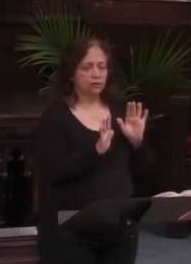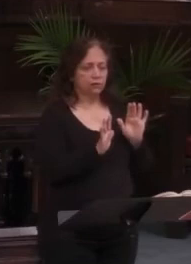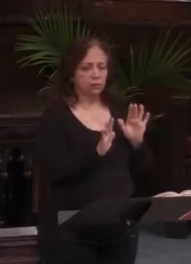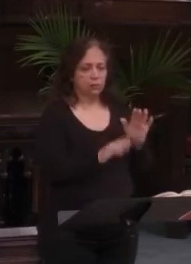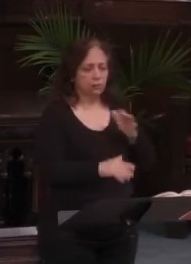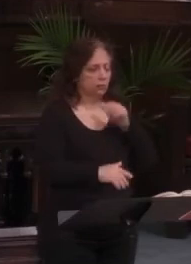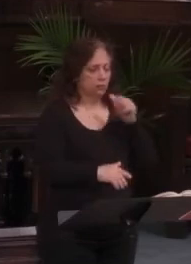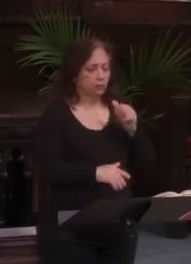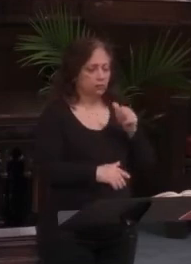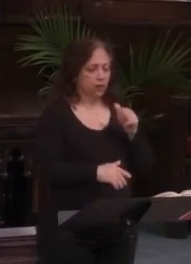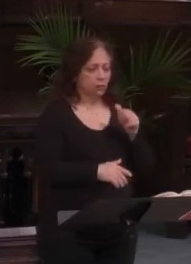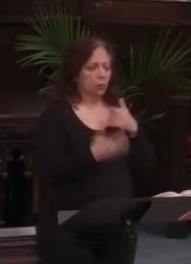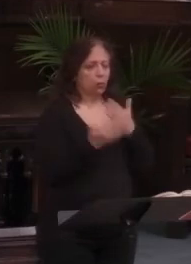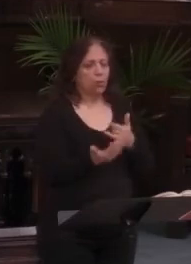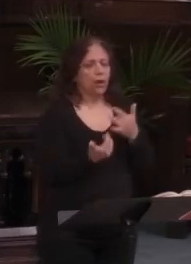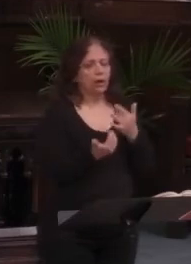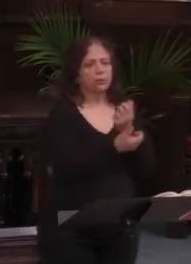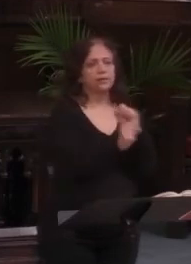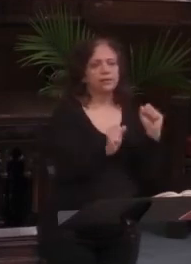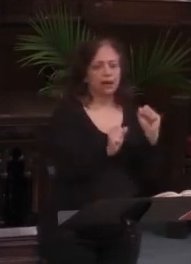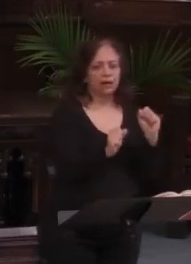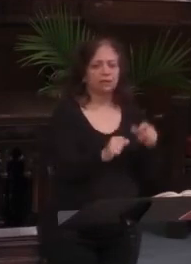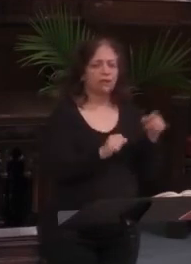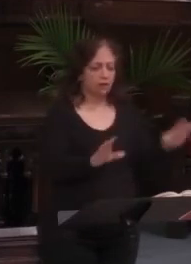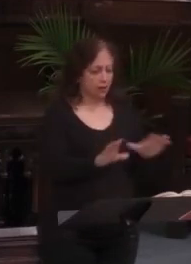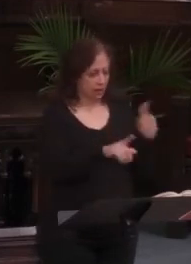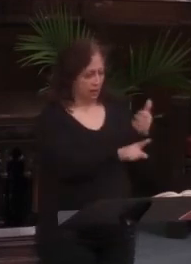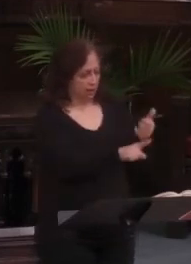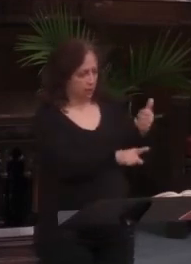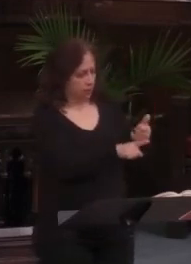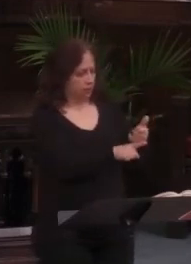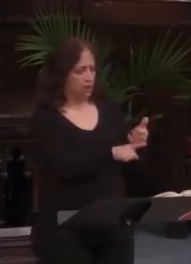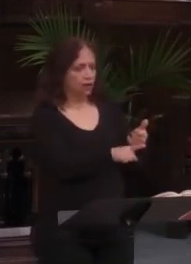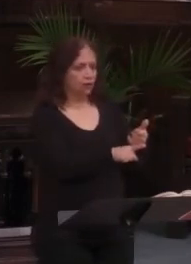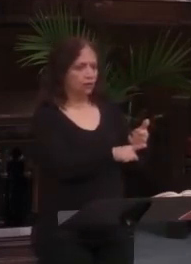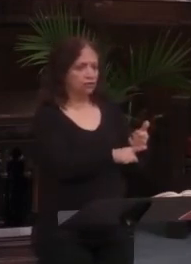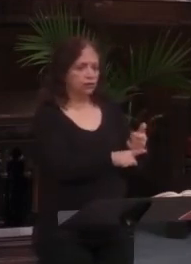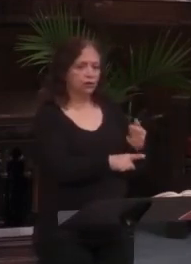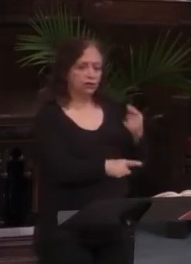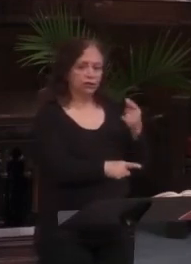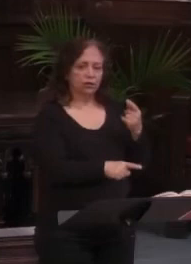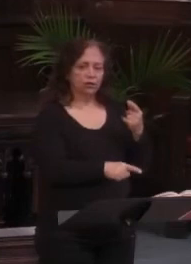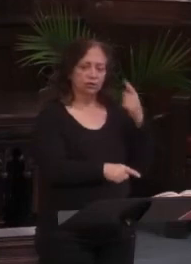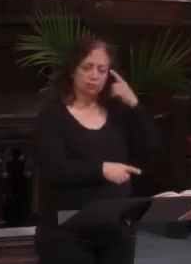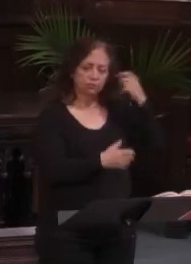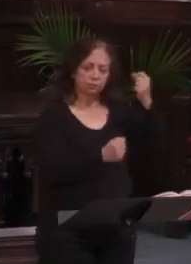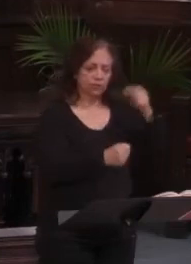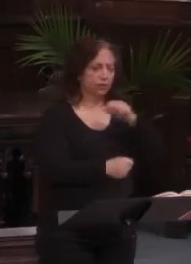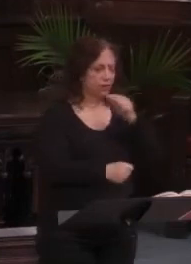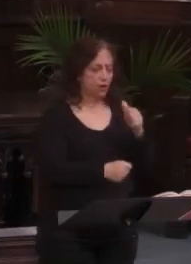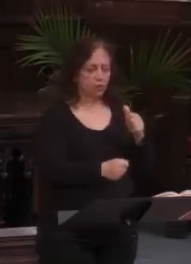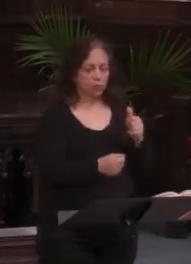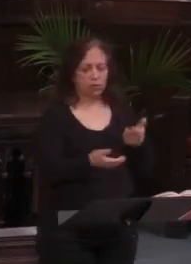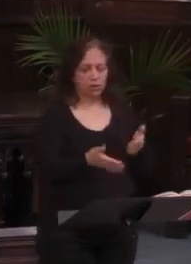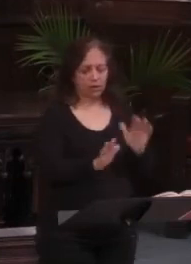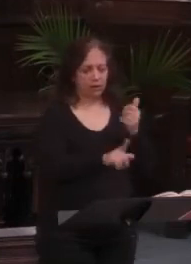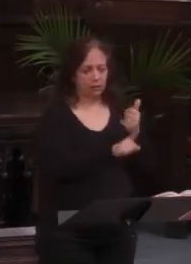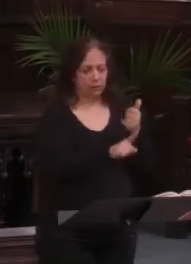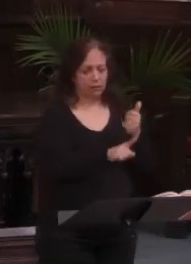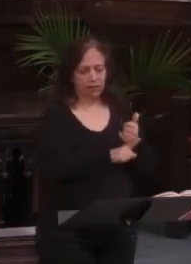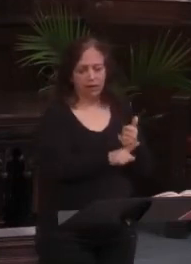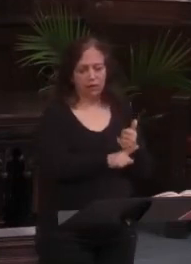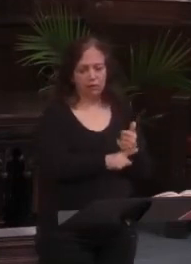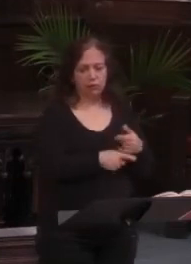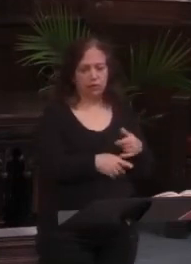waiting to be rescued. They did it by themselves, and they did not let themselves be derailed by fear